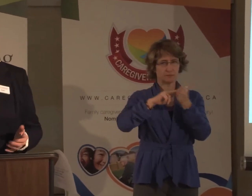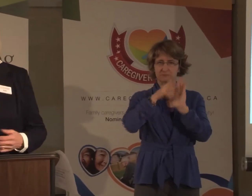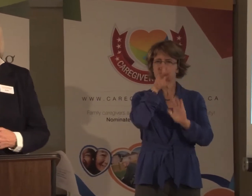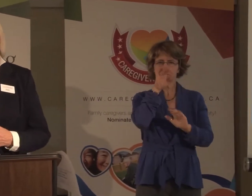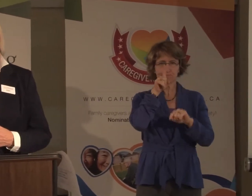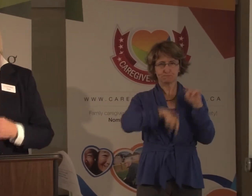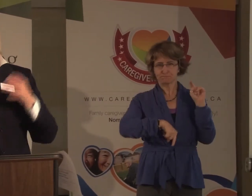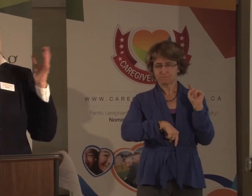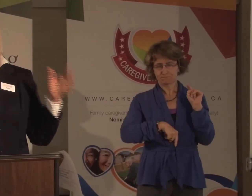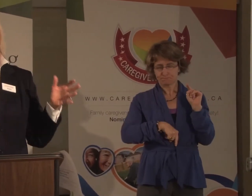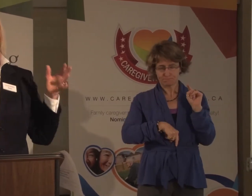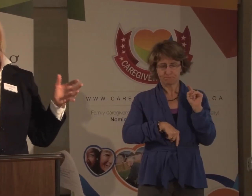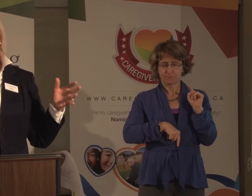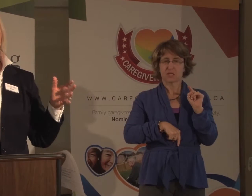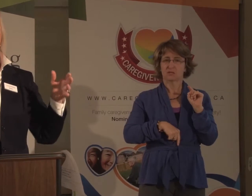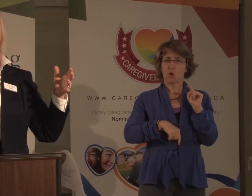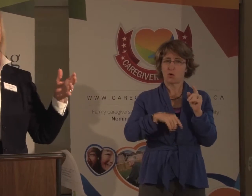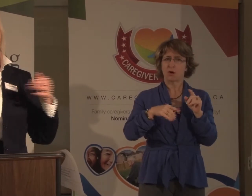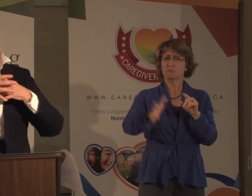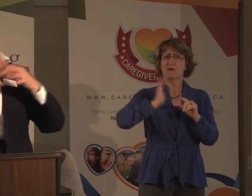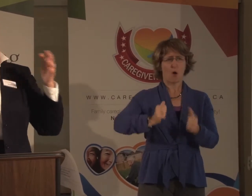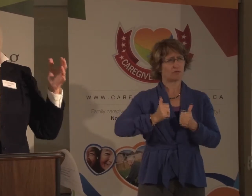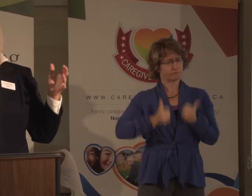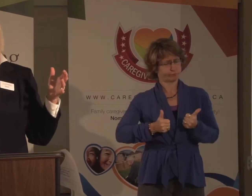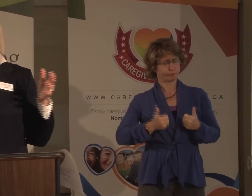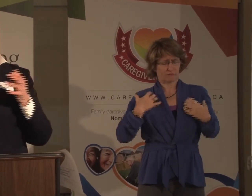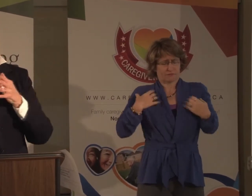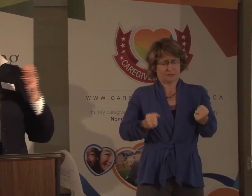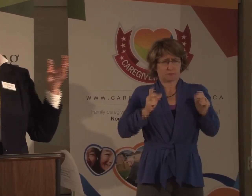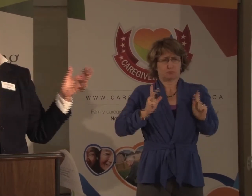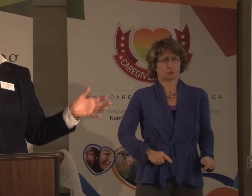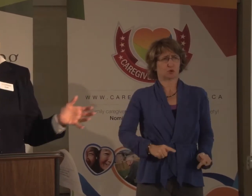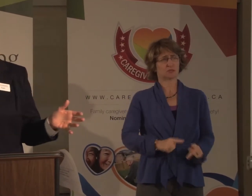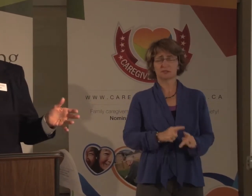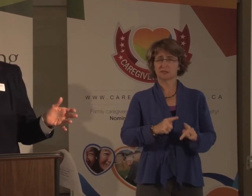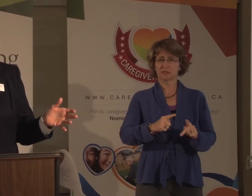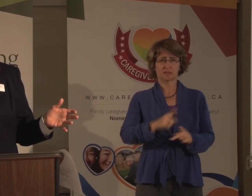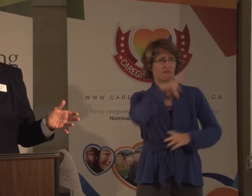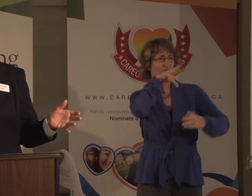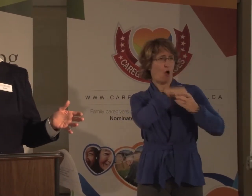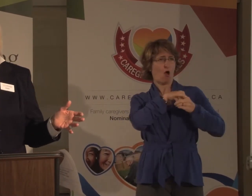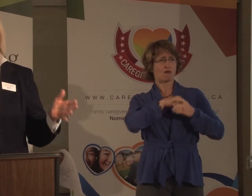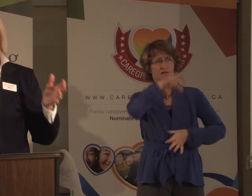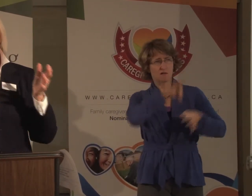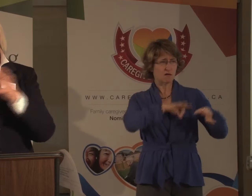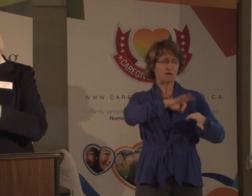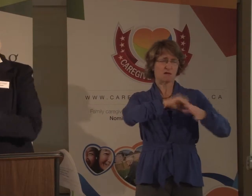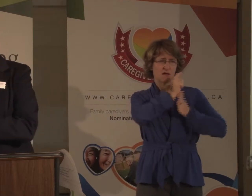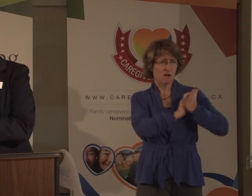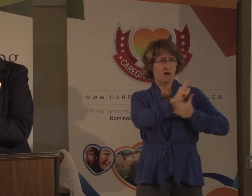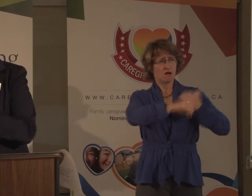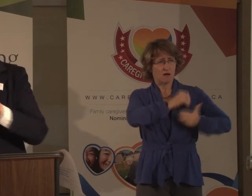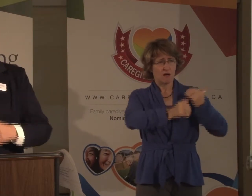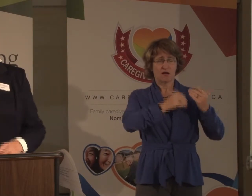speak. So from a vital person who is a huge presence in his community, he's